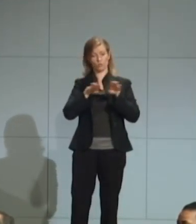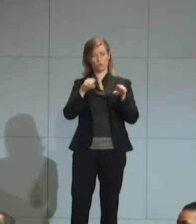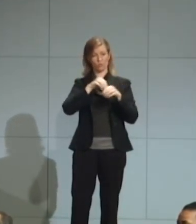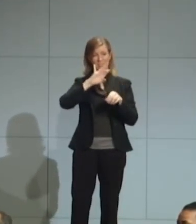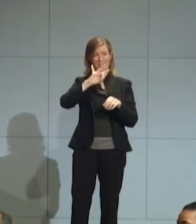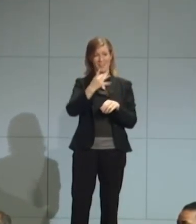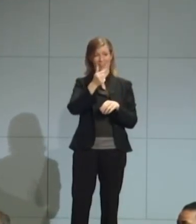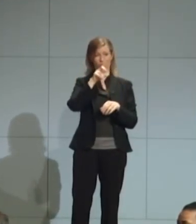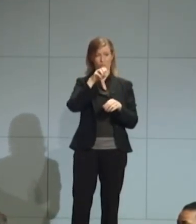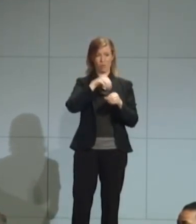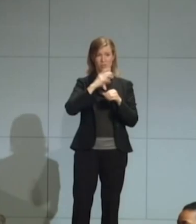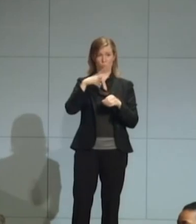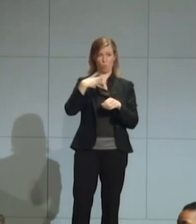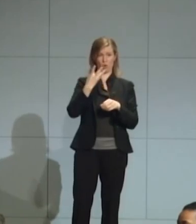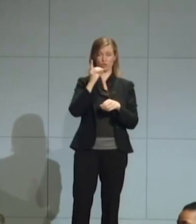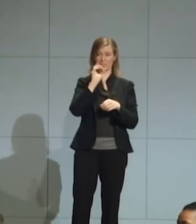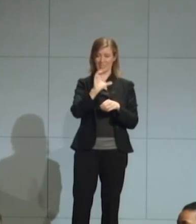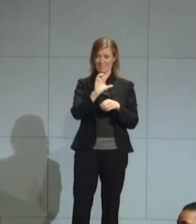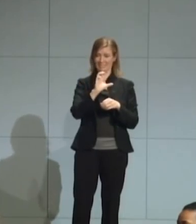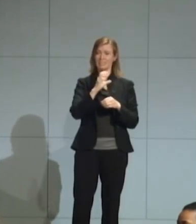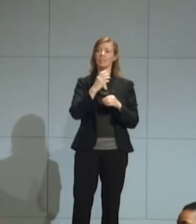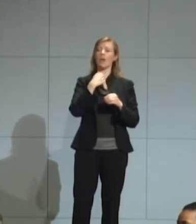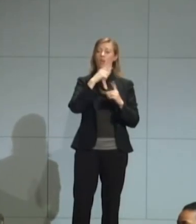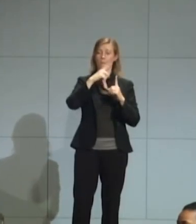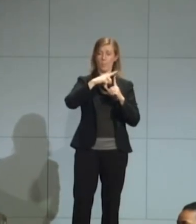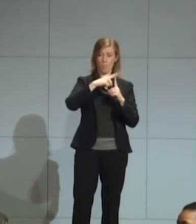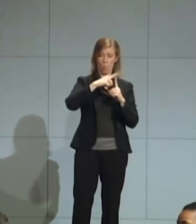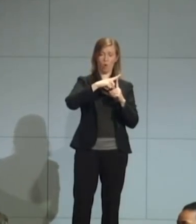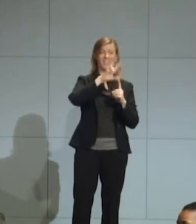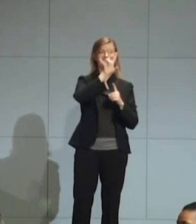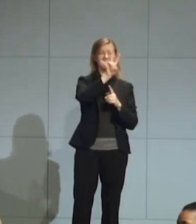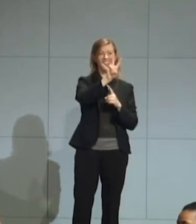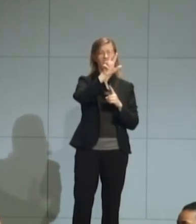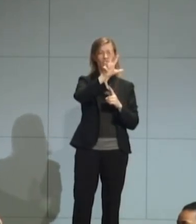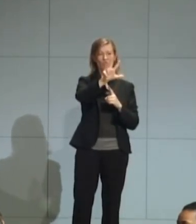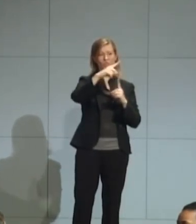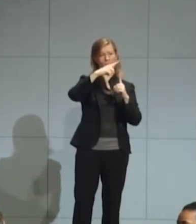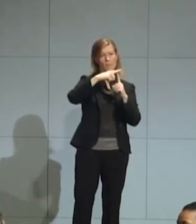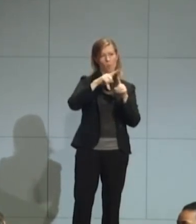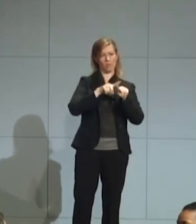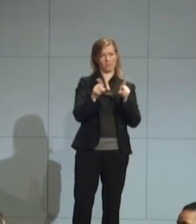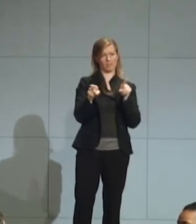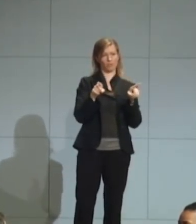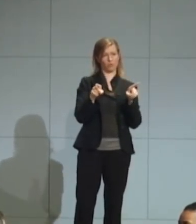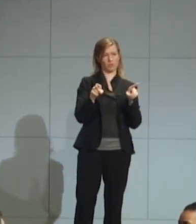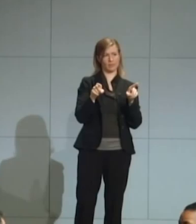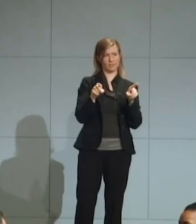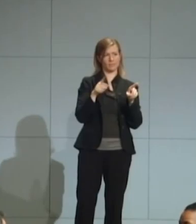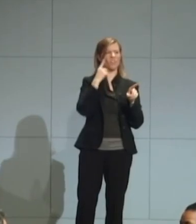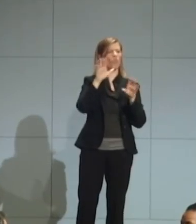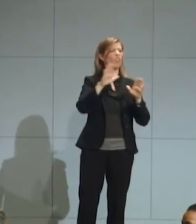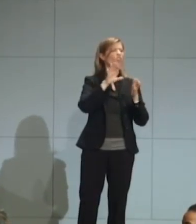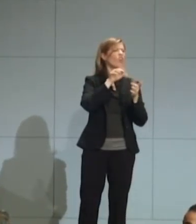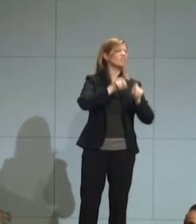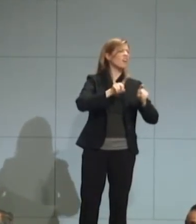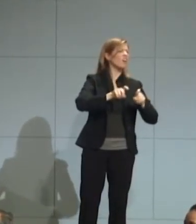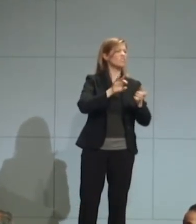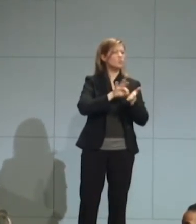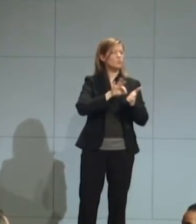million white folks have benefited from this huge government program. Now, if people of color had done that, we would call that